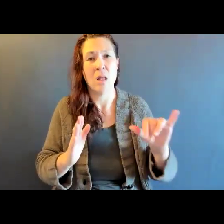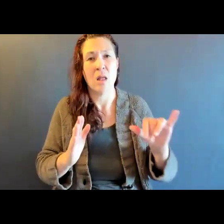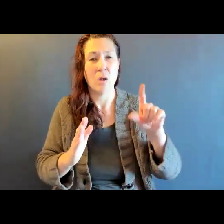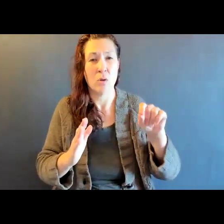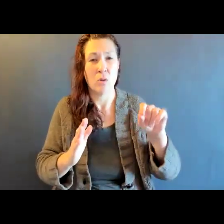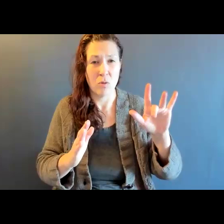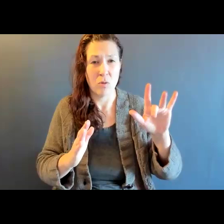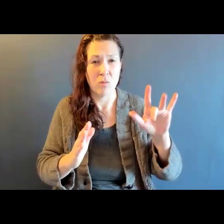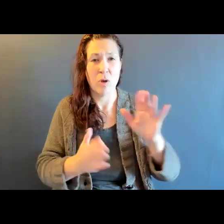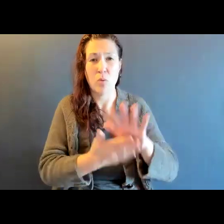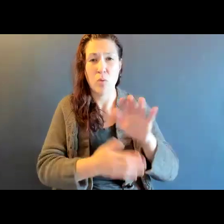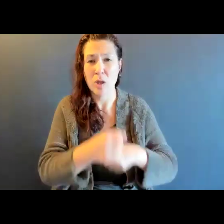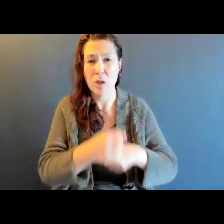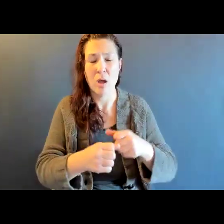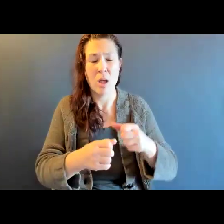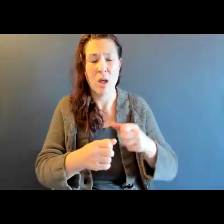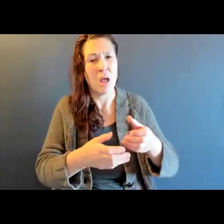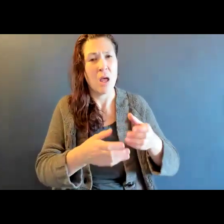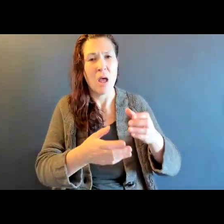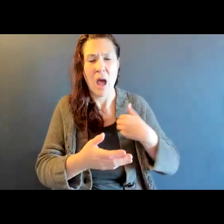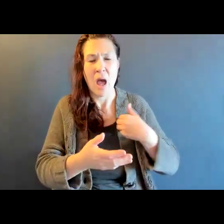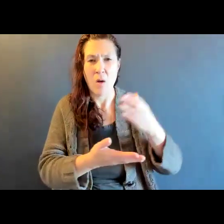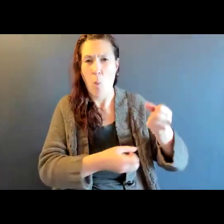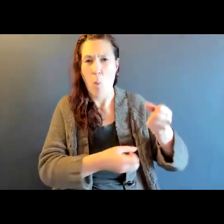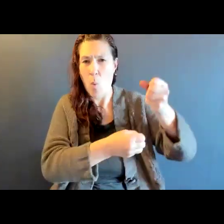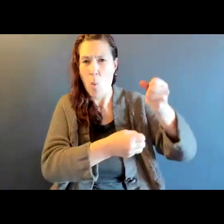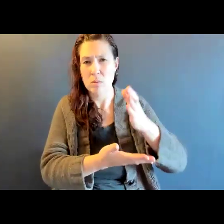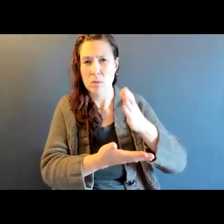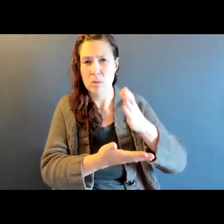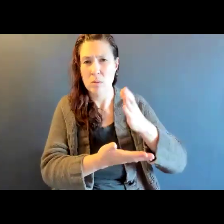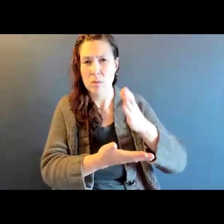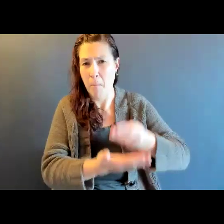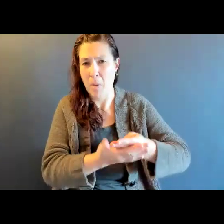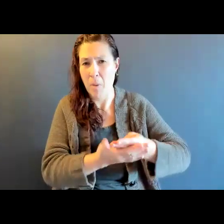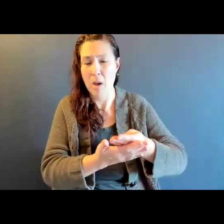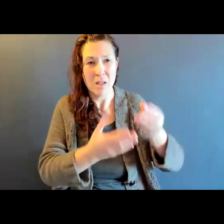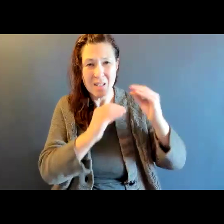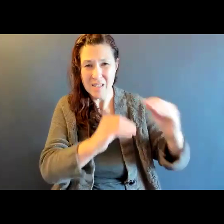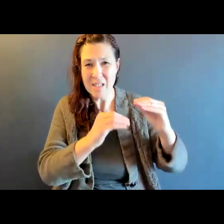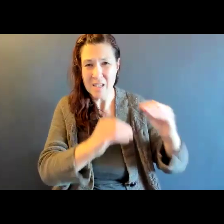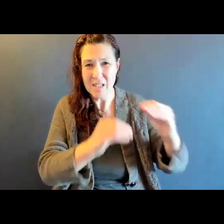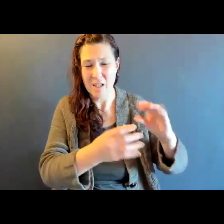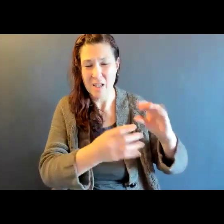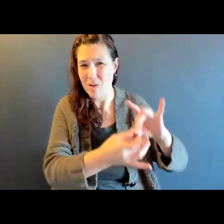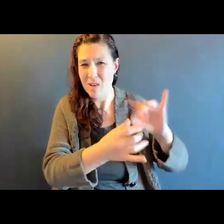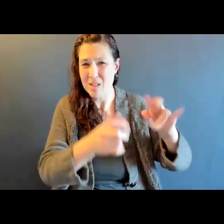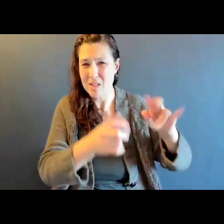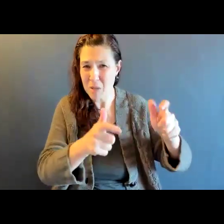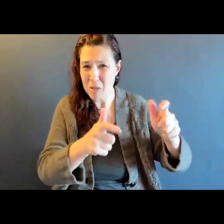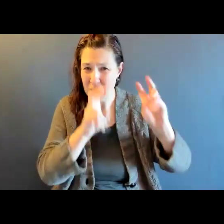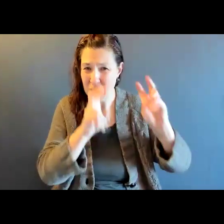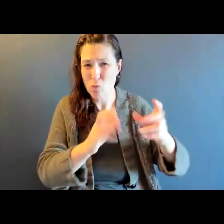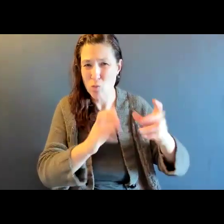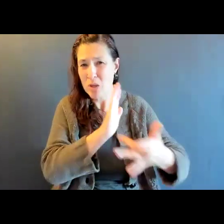year be spent primarily on adding capacity to the school system in regards to that big problem. By